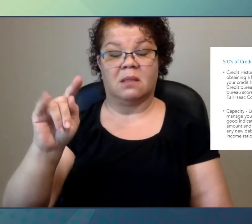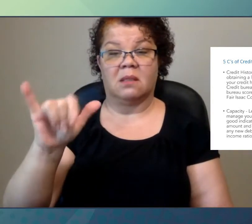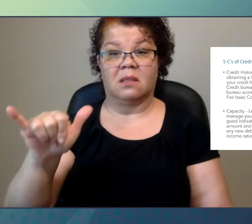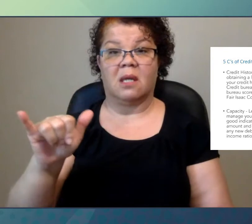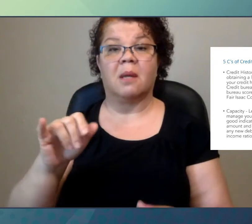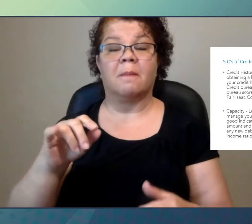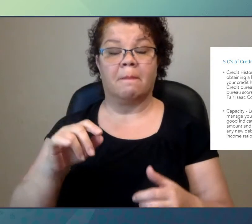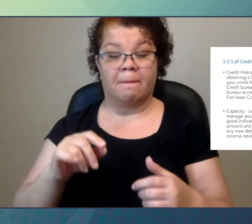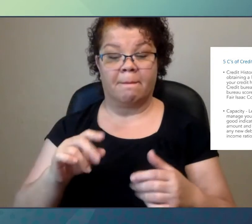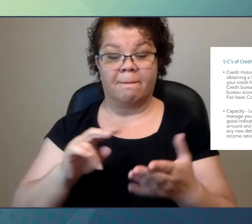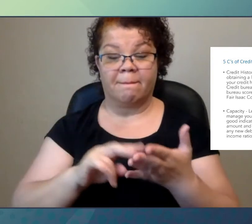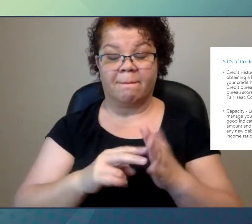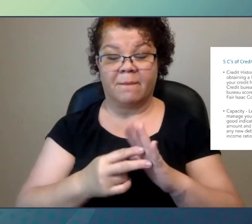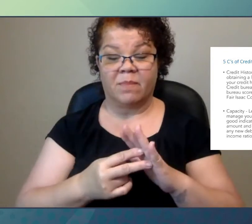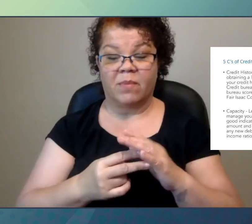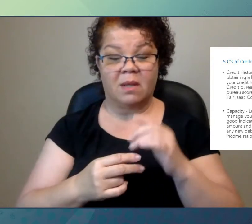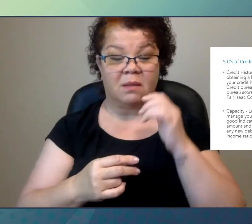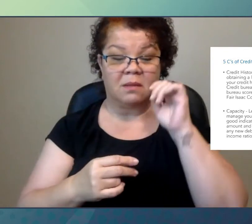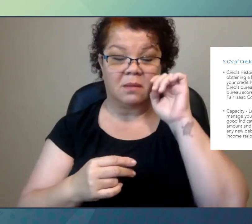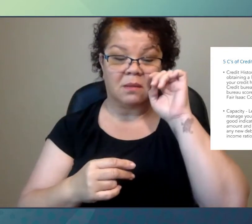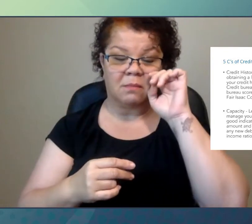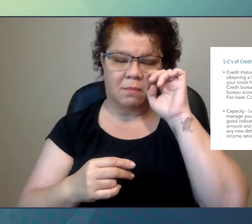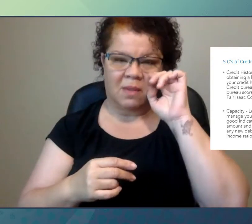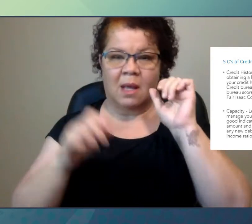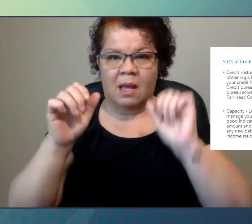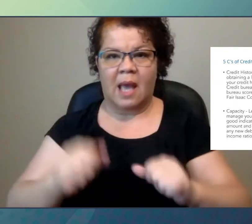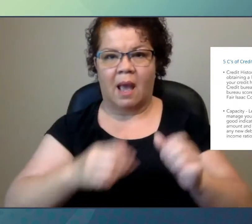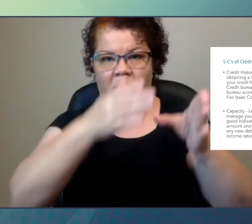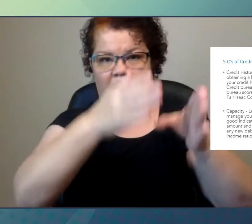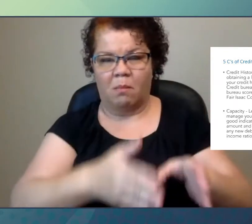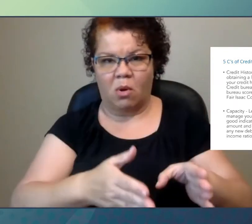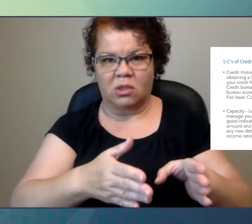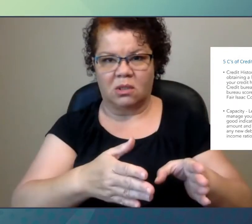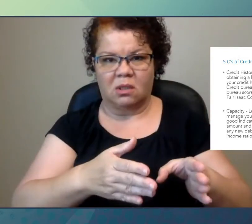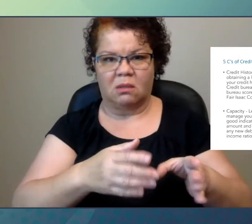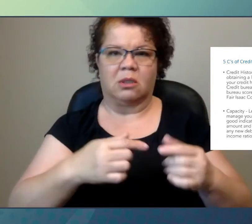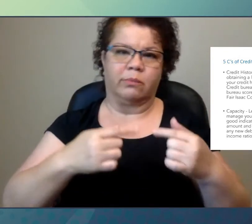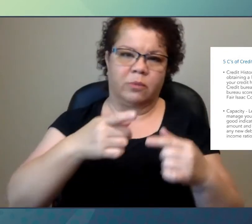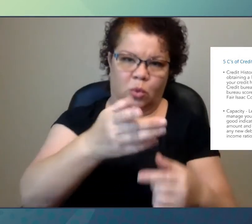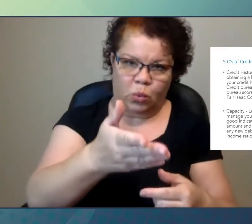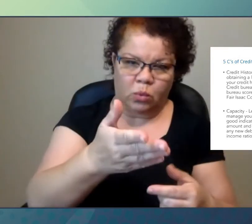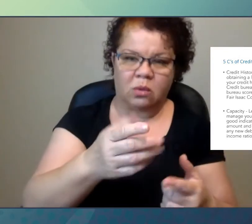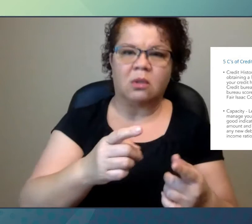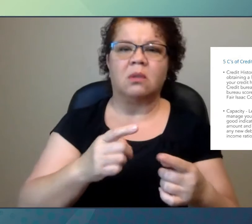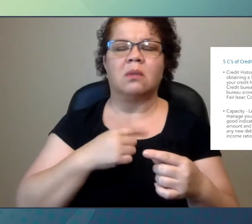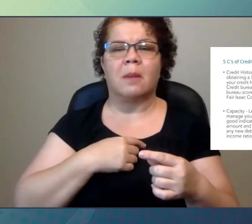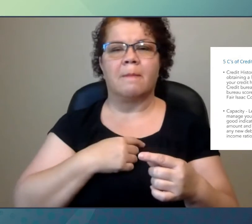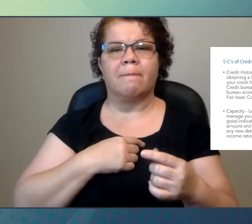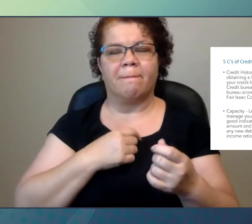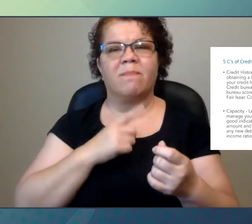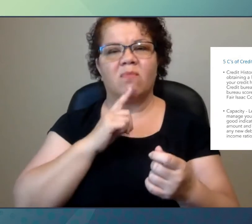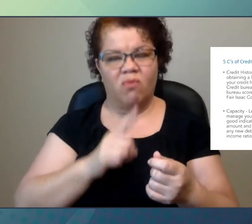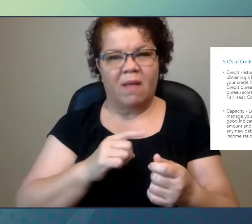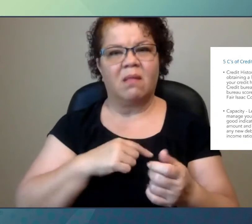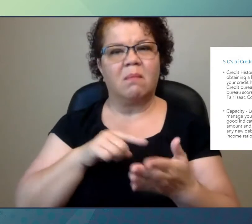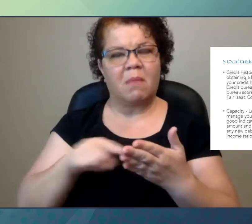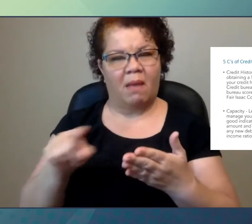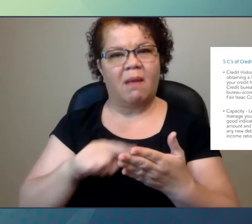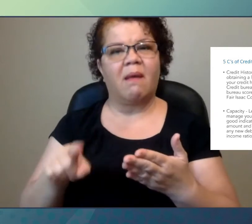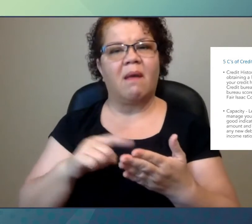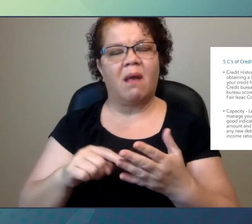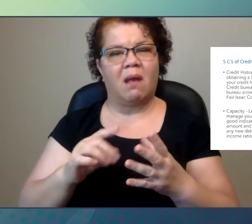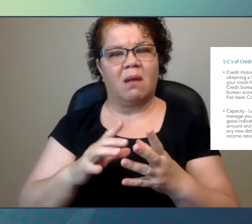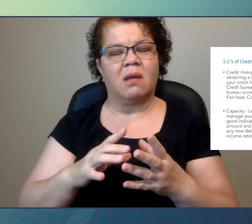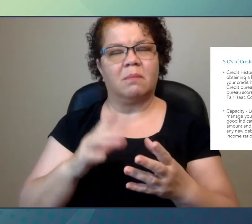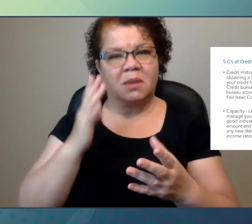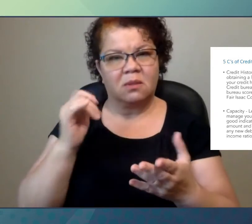the borrower support the payments? And the intent of lenders is not to put the